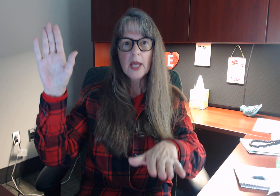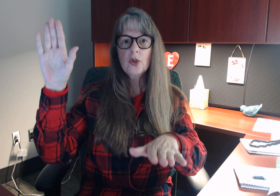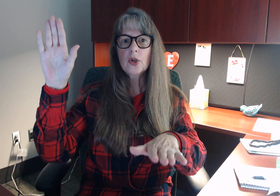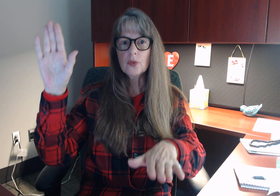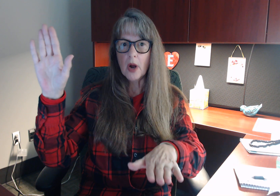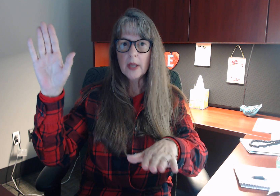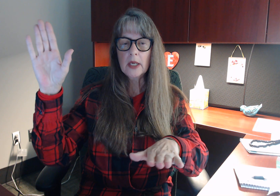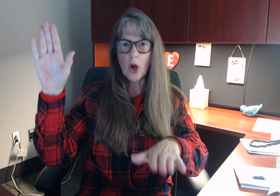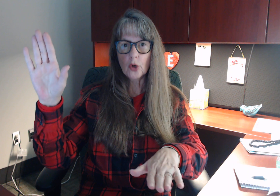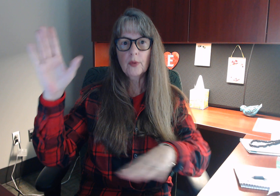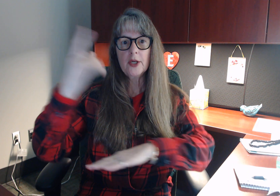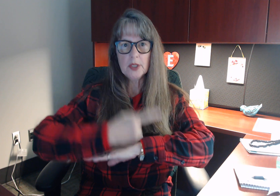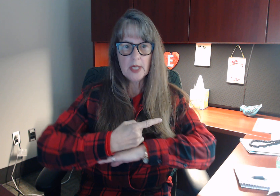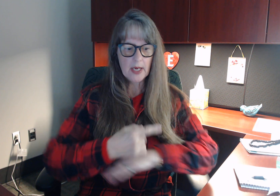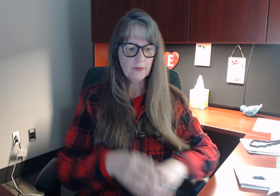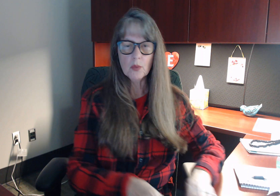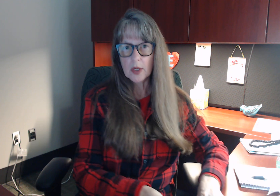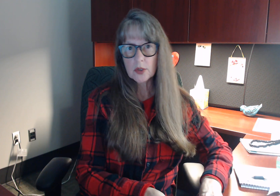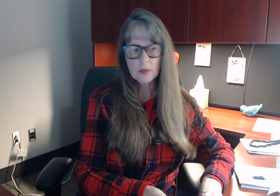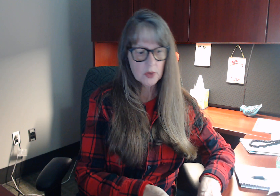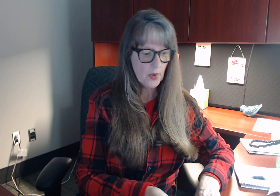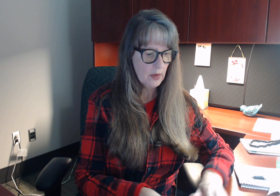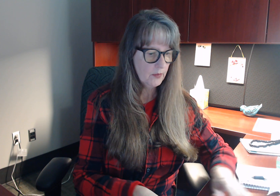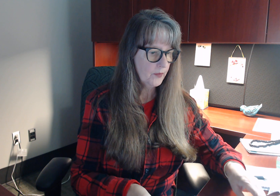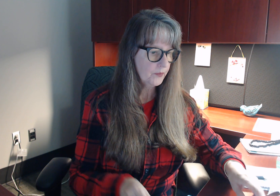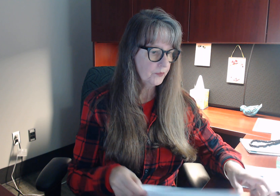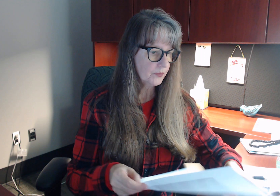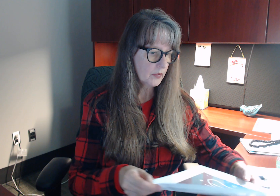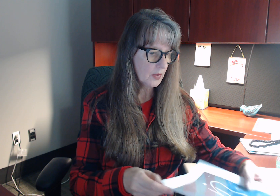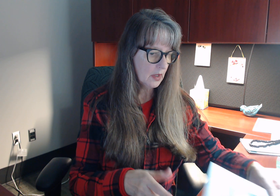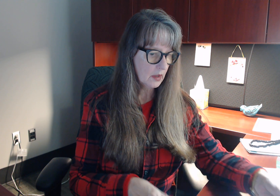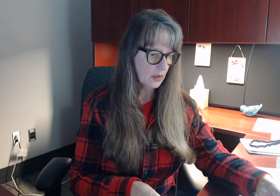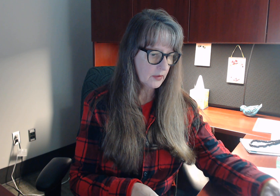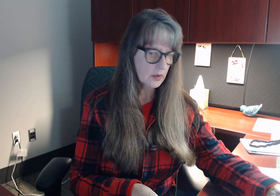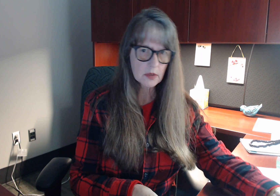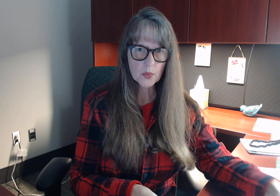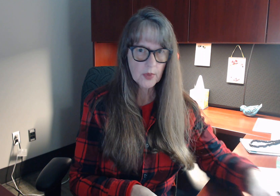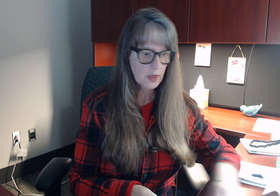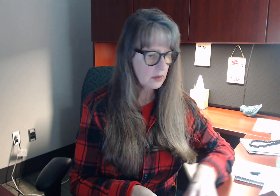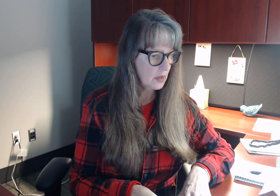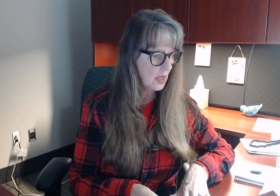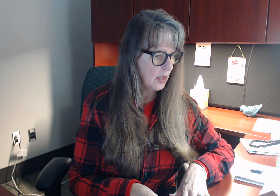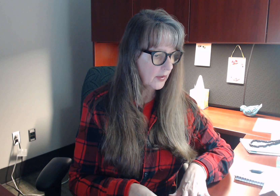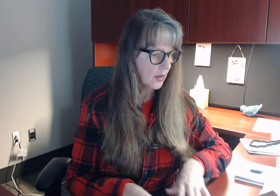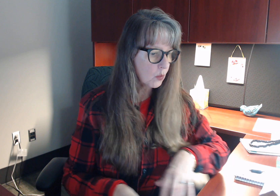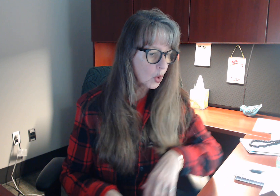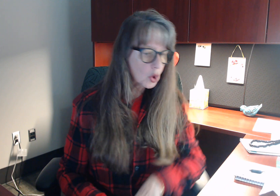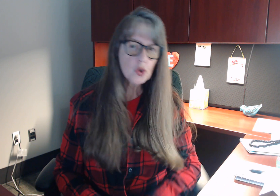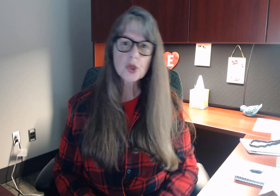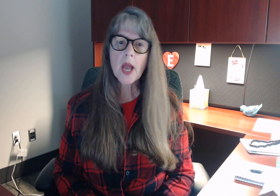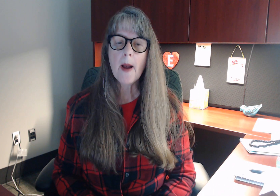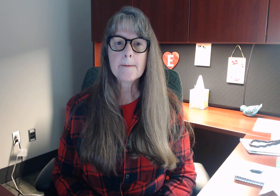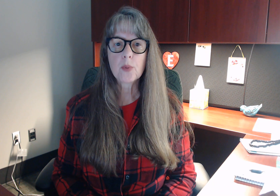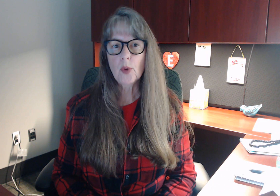can do Inauguration Day if you want to as well. I think that's the 20th. Okay, World